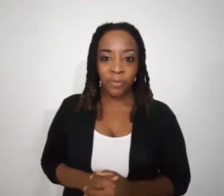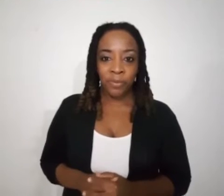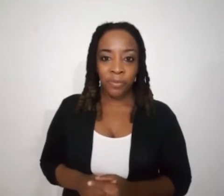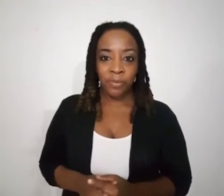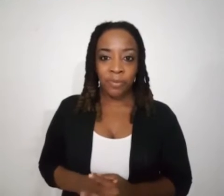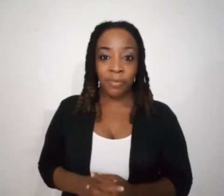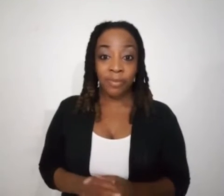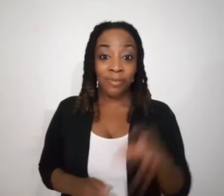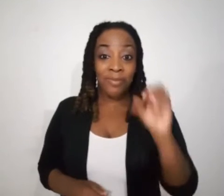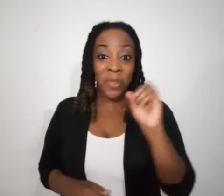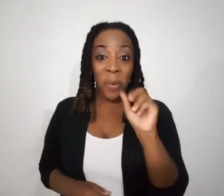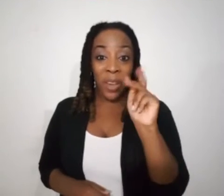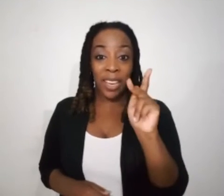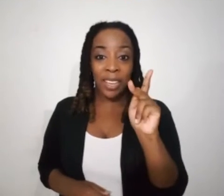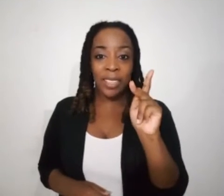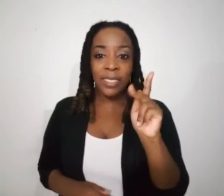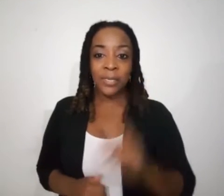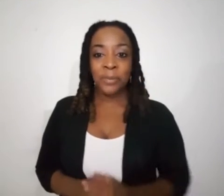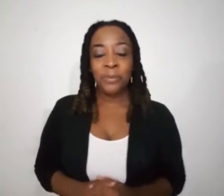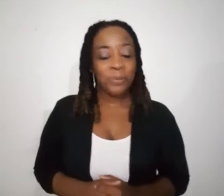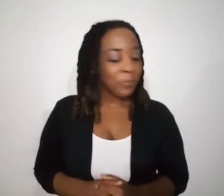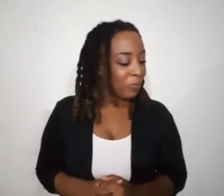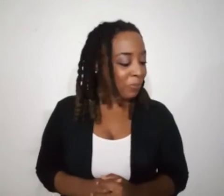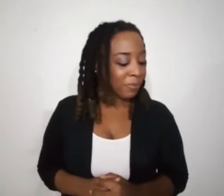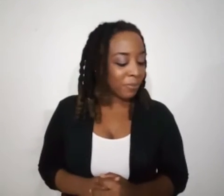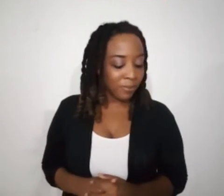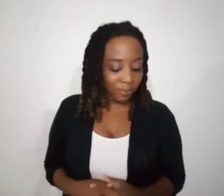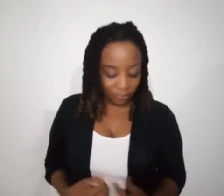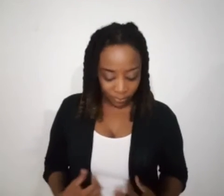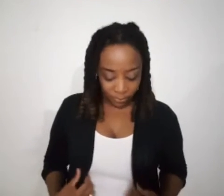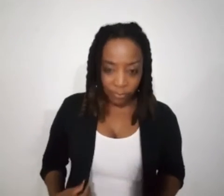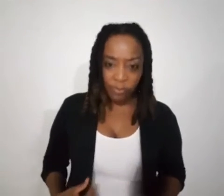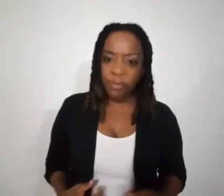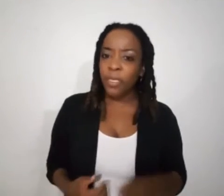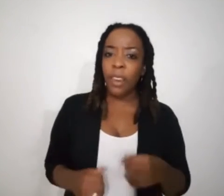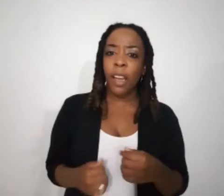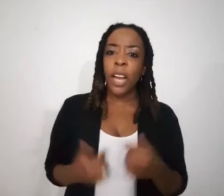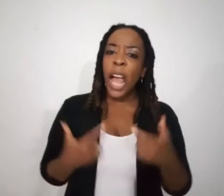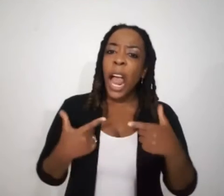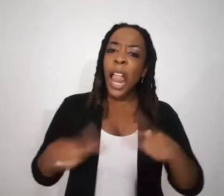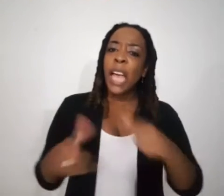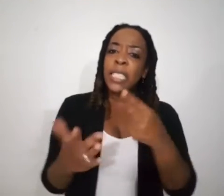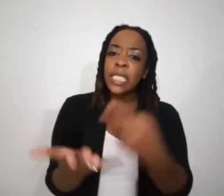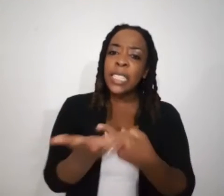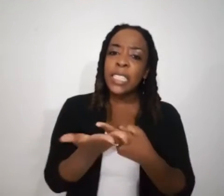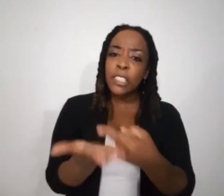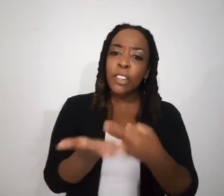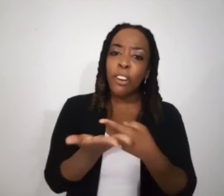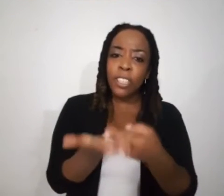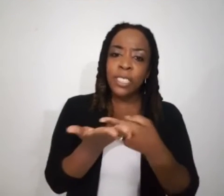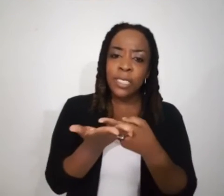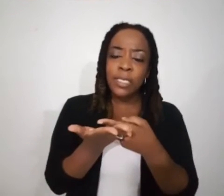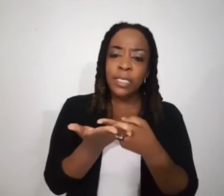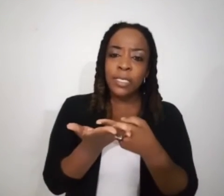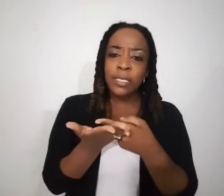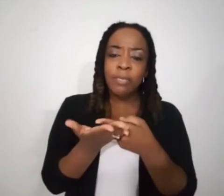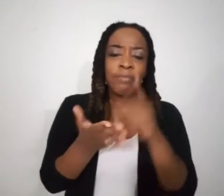Okay, so let's talk a little bit about I'm going to go back to the schedules a little